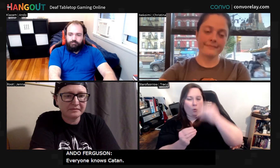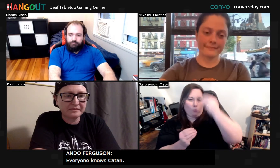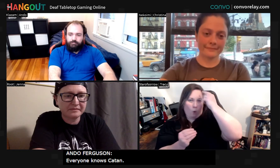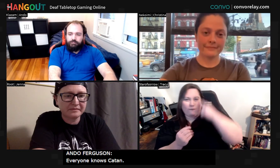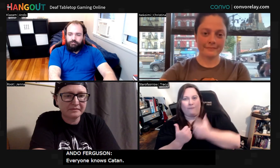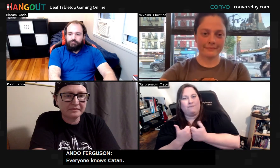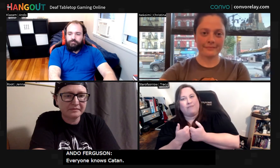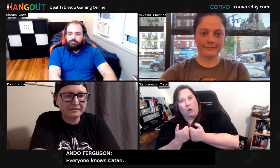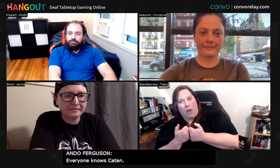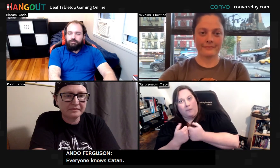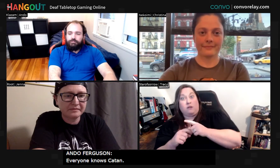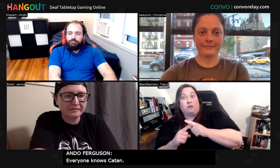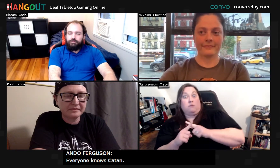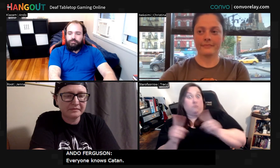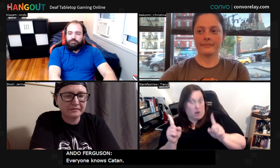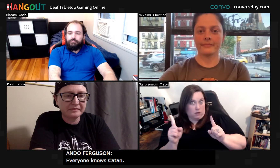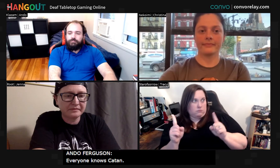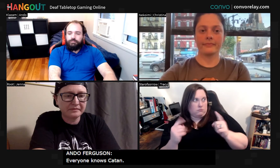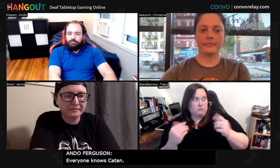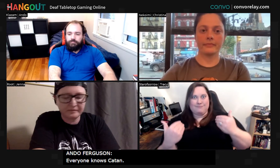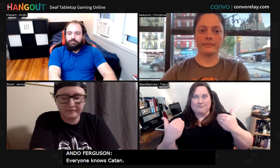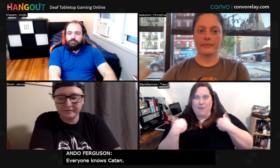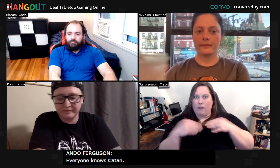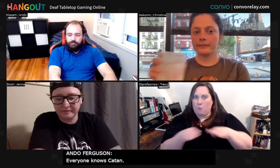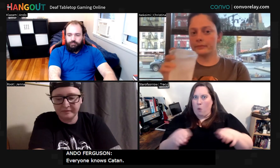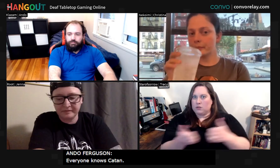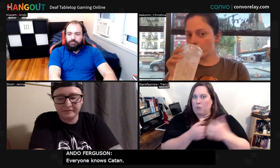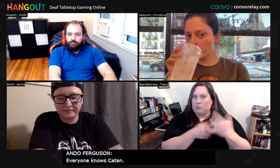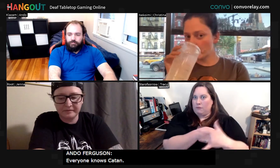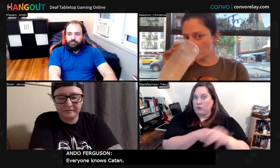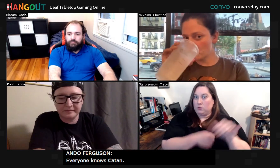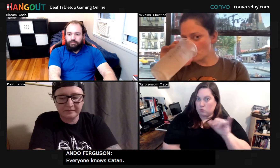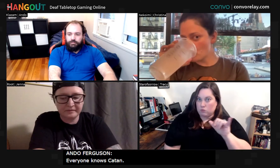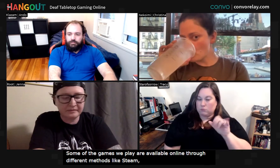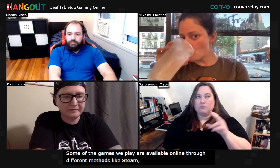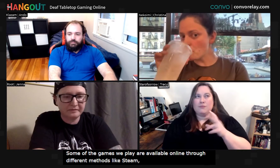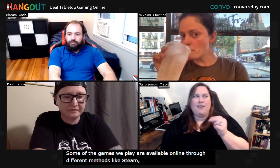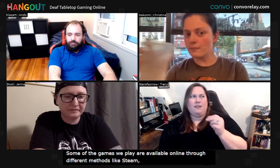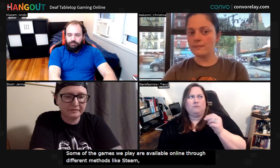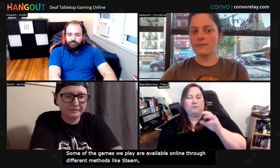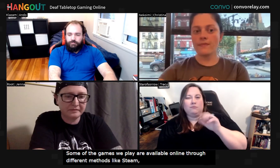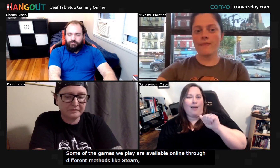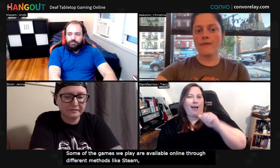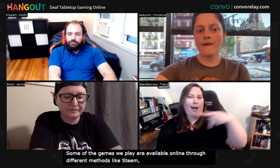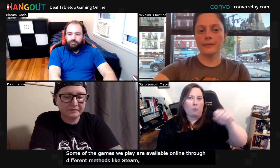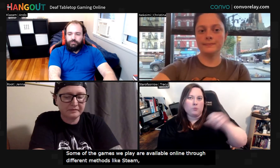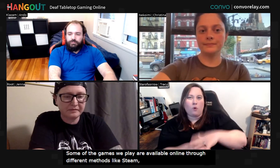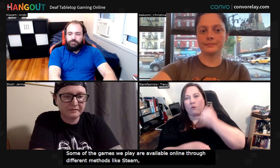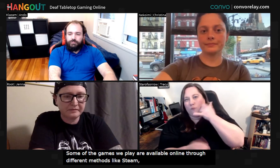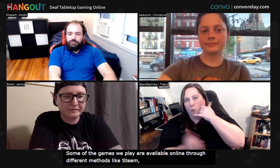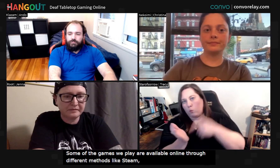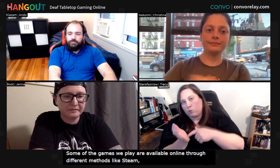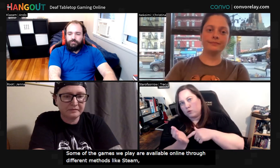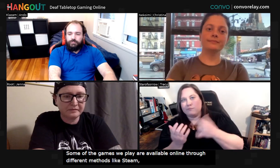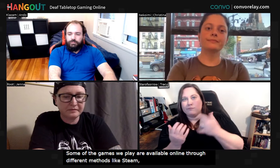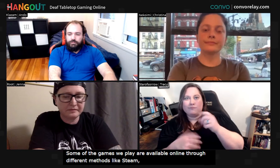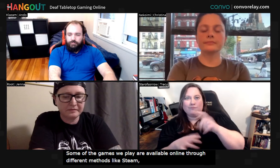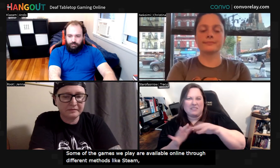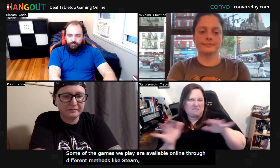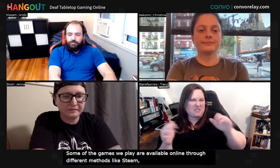Steam, which is more of a video game, but it has board games available as well. Also, different apps on your